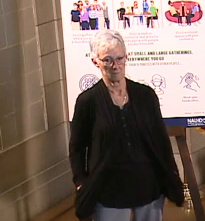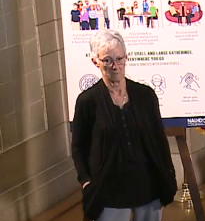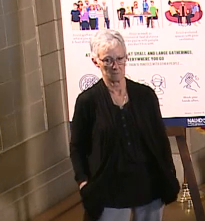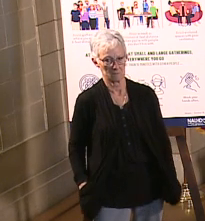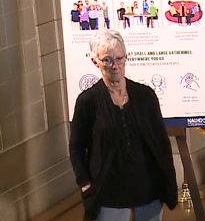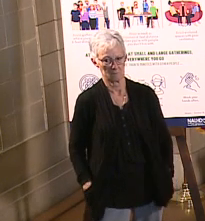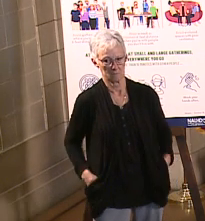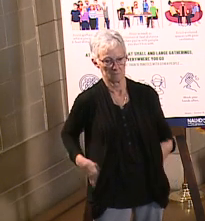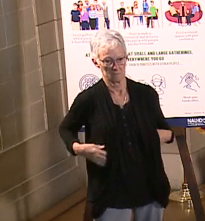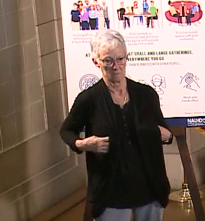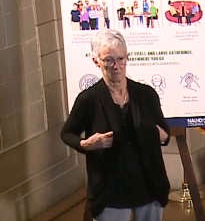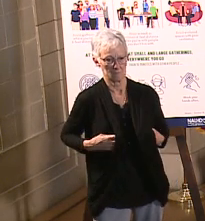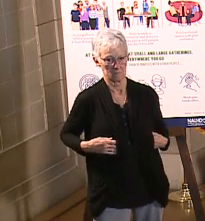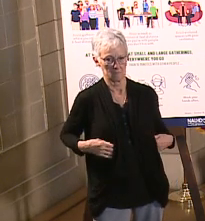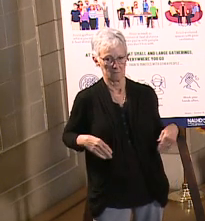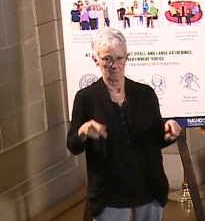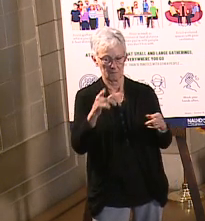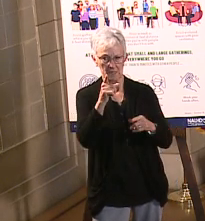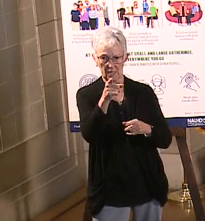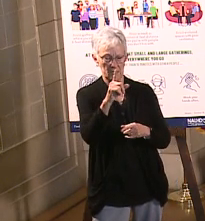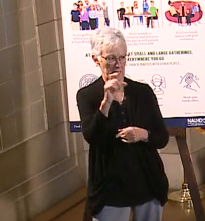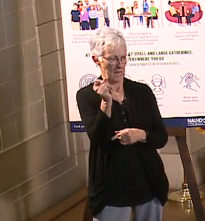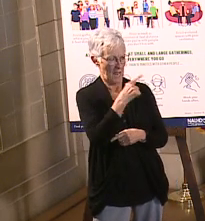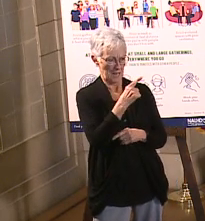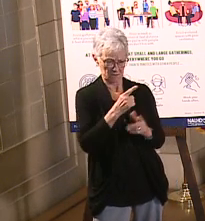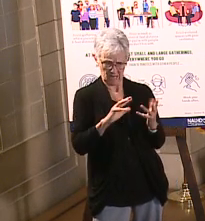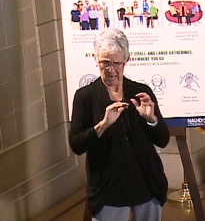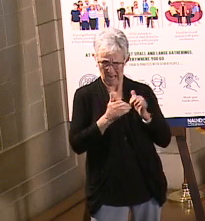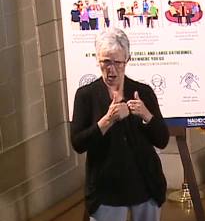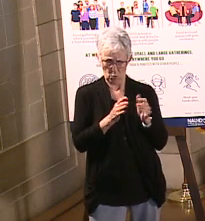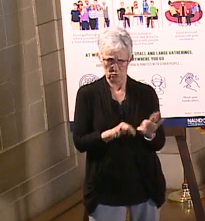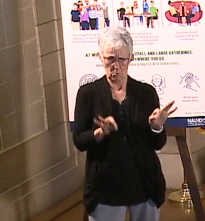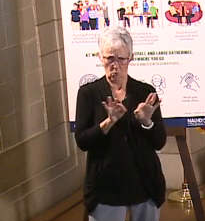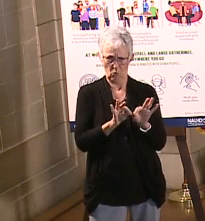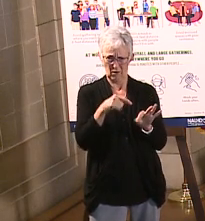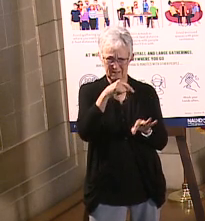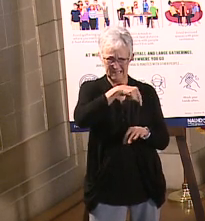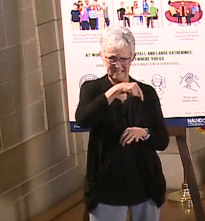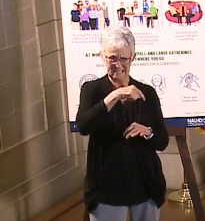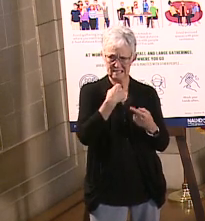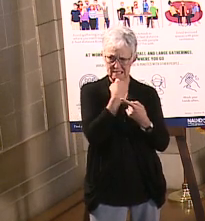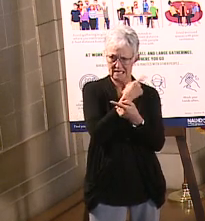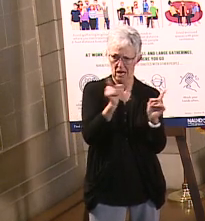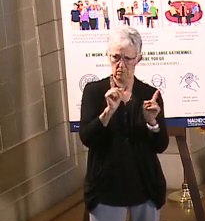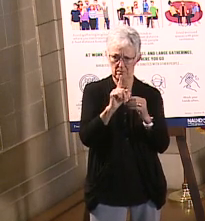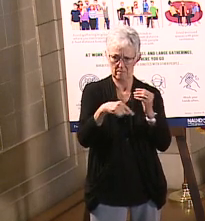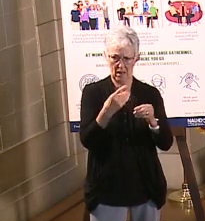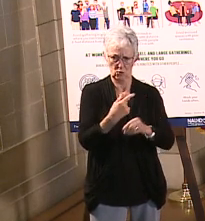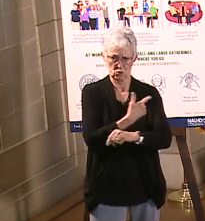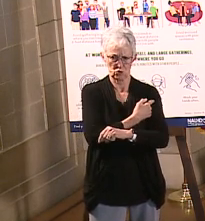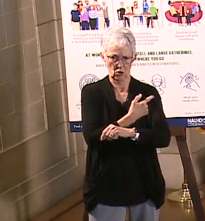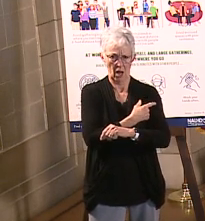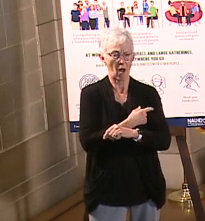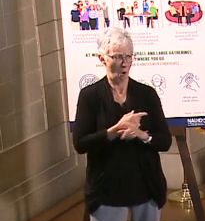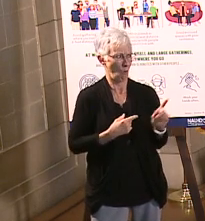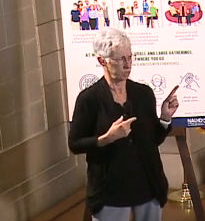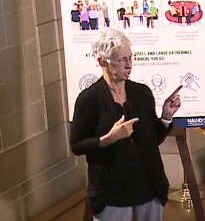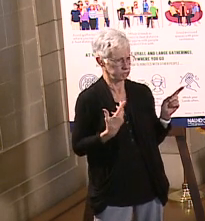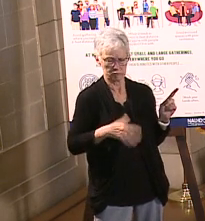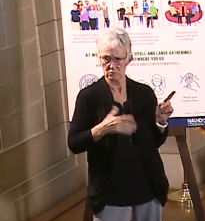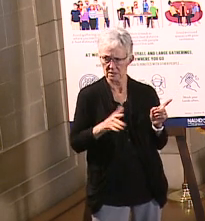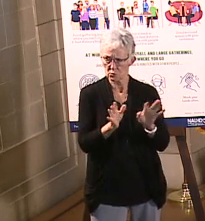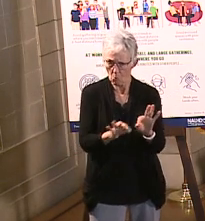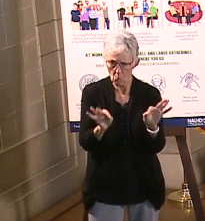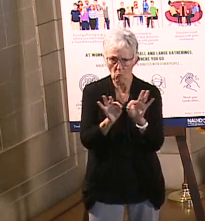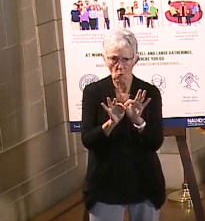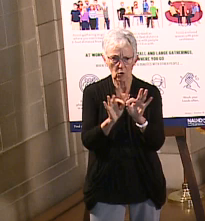announcement? So the question is, how important is this announcement? I think it's important. It's really to allow people to know that